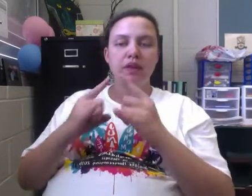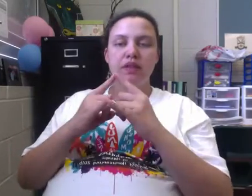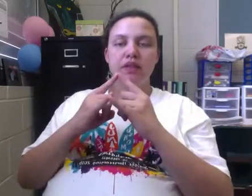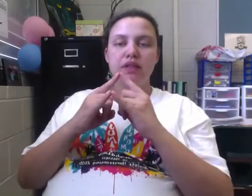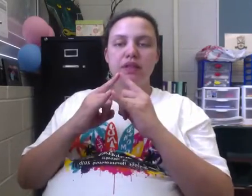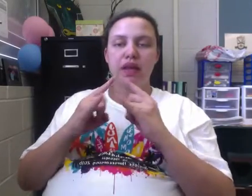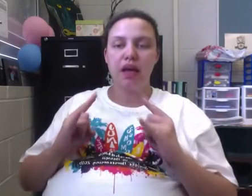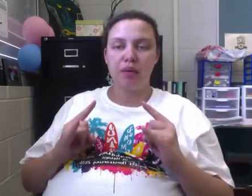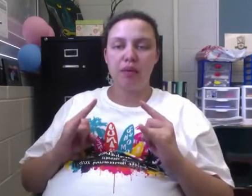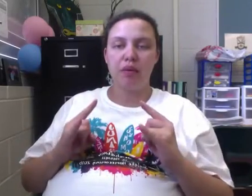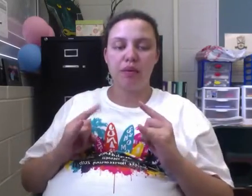To camp.